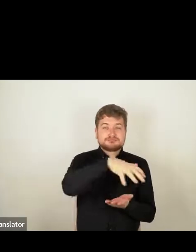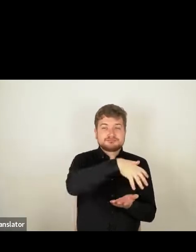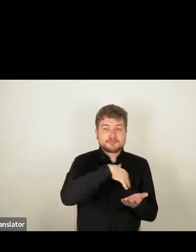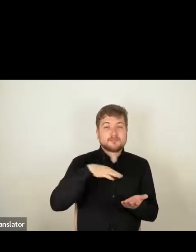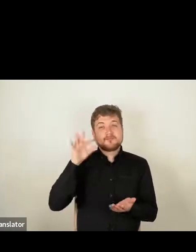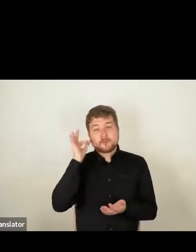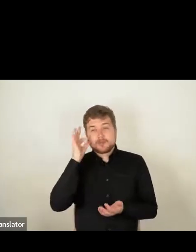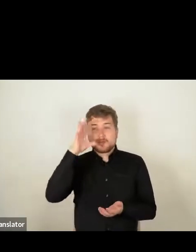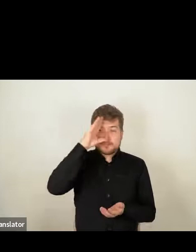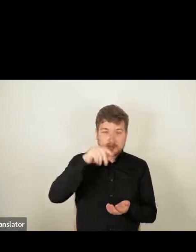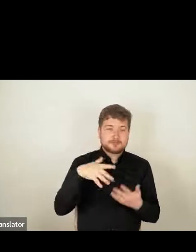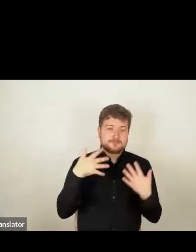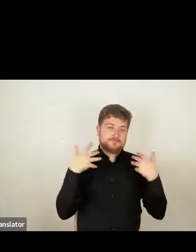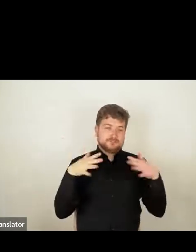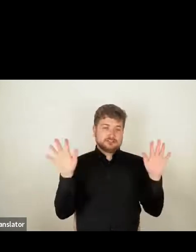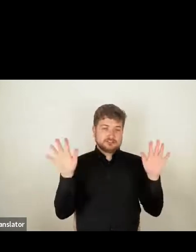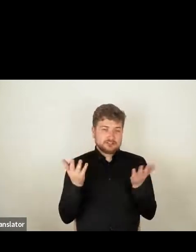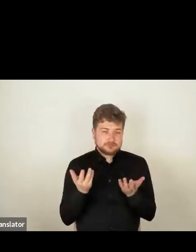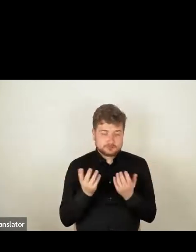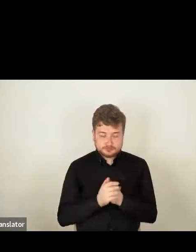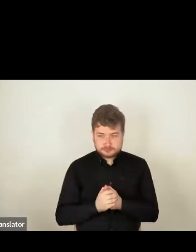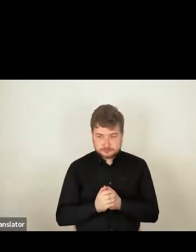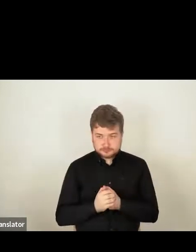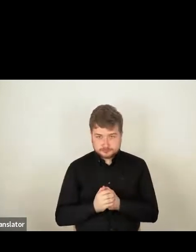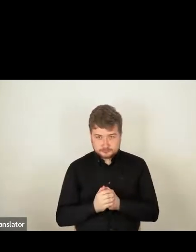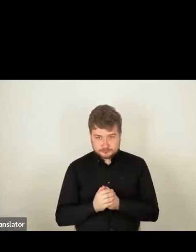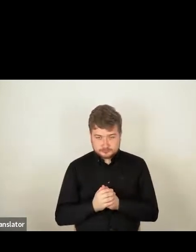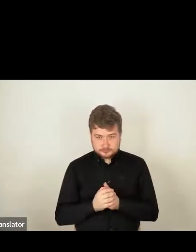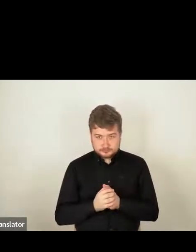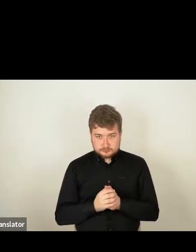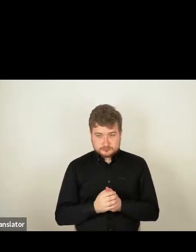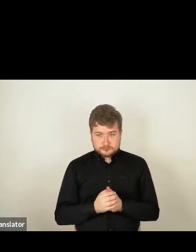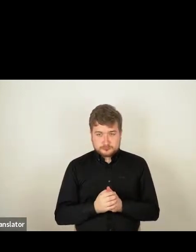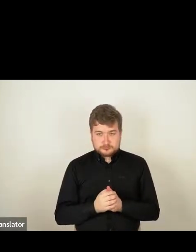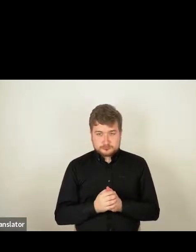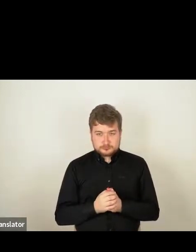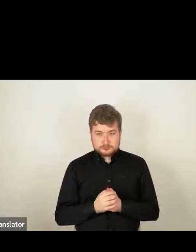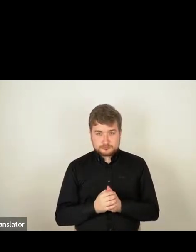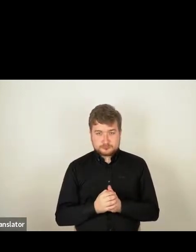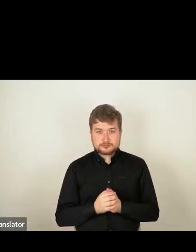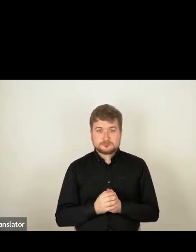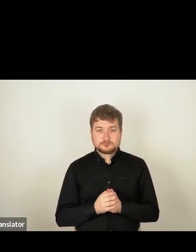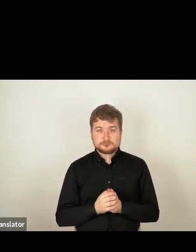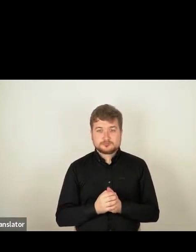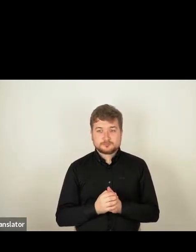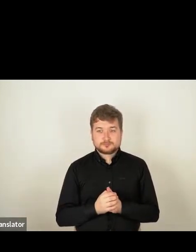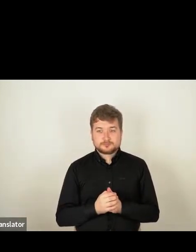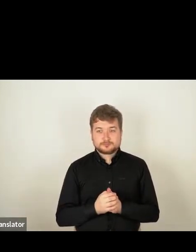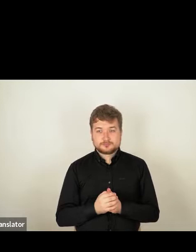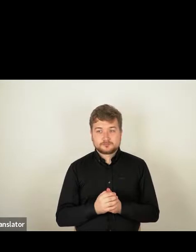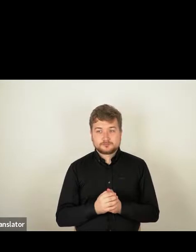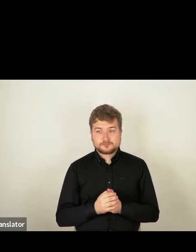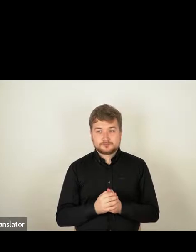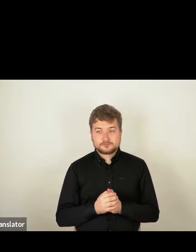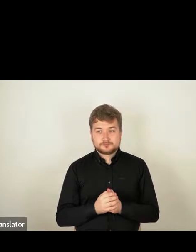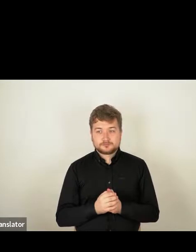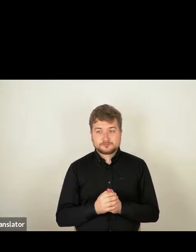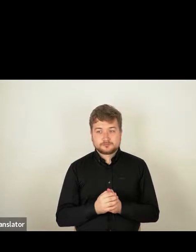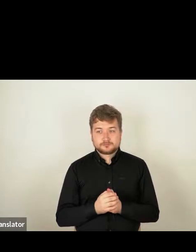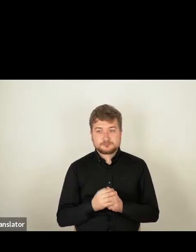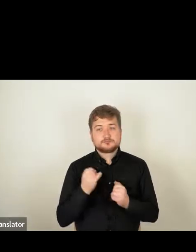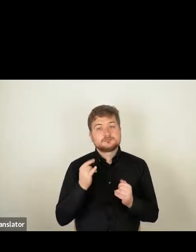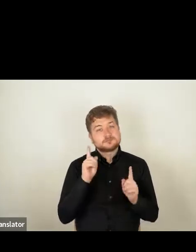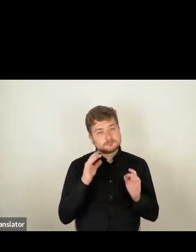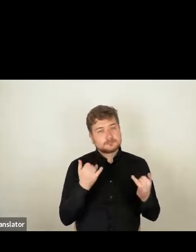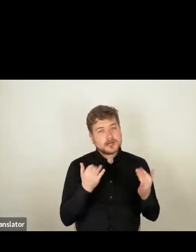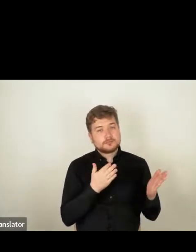participation, et cetera, within the political, economic, and cultural and social life of the country. But we've moved forward now to not